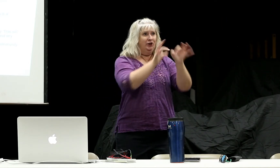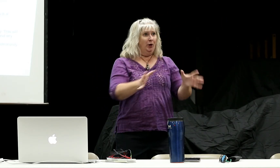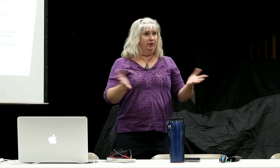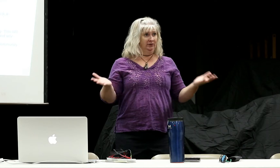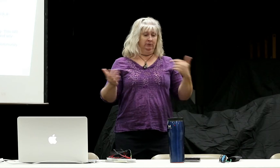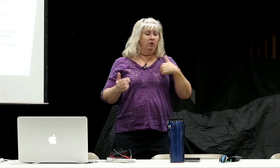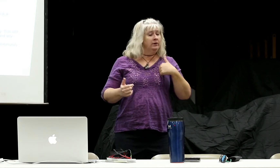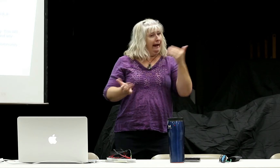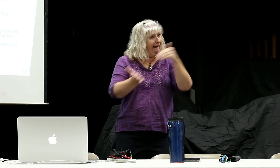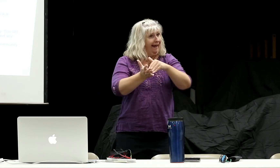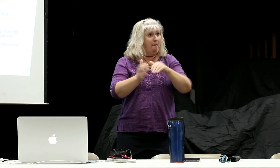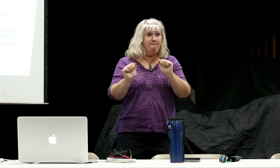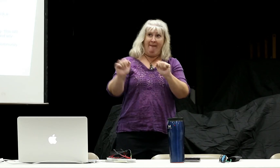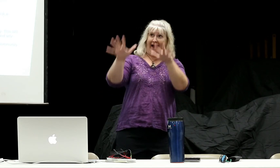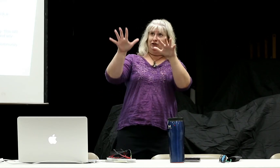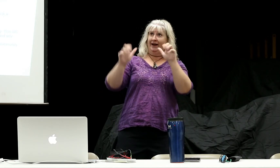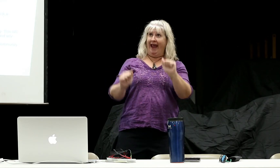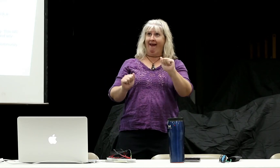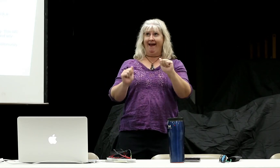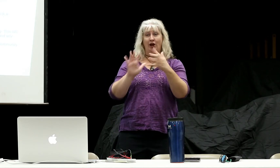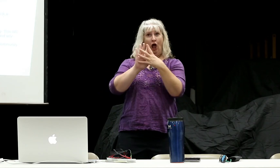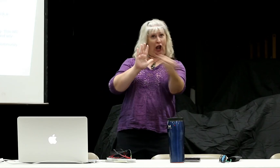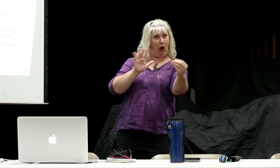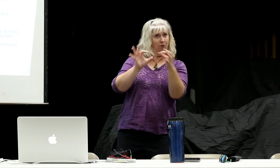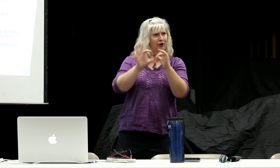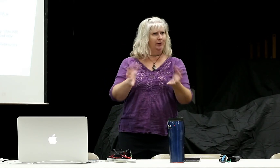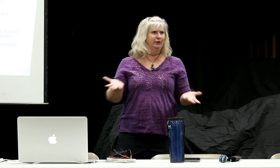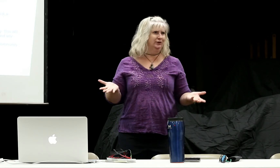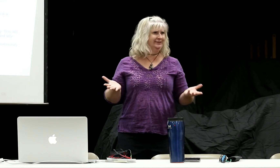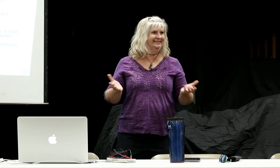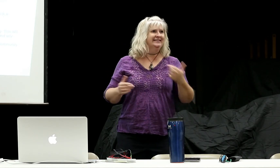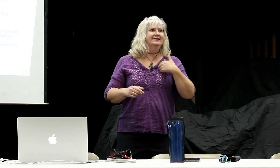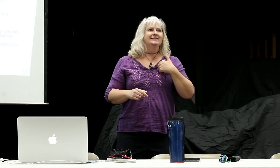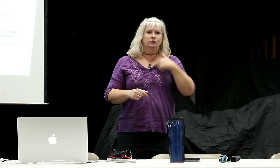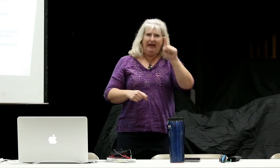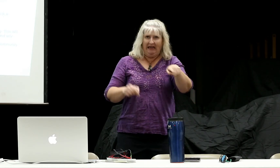up also being a waste of their time if they call in a VRI interpreter.